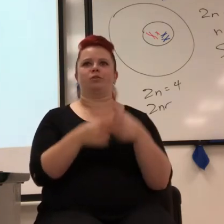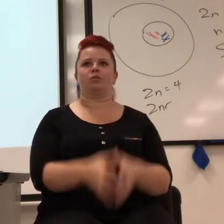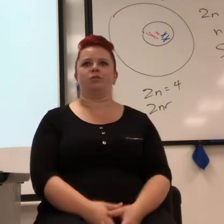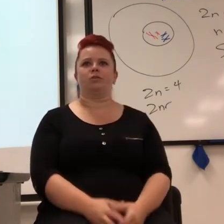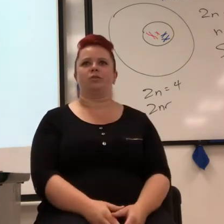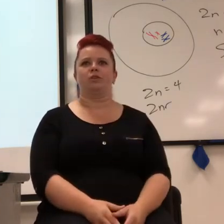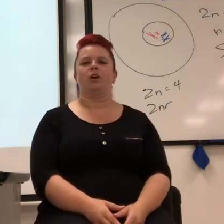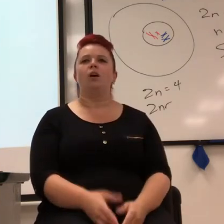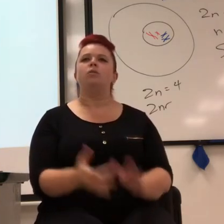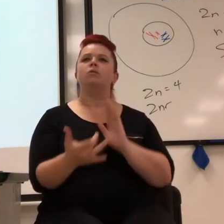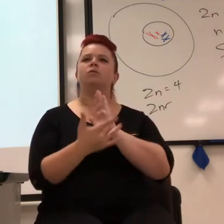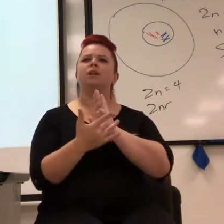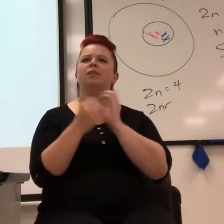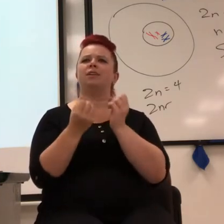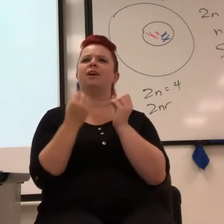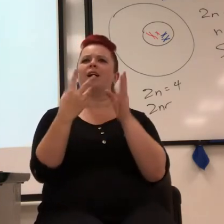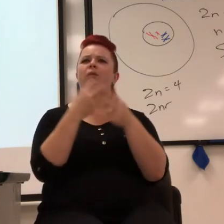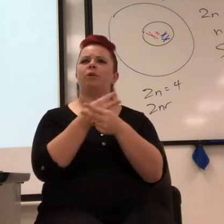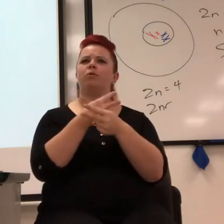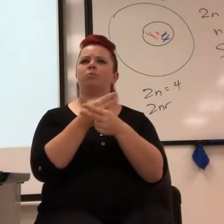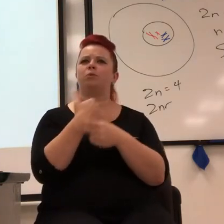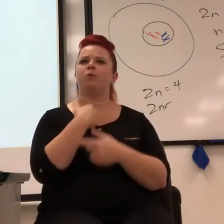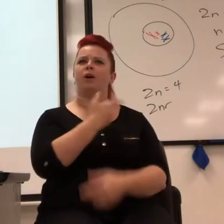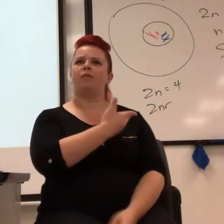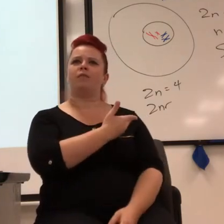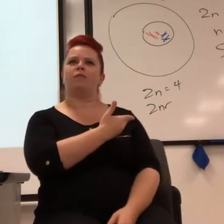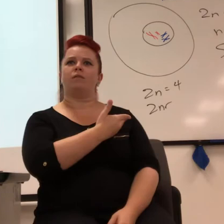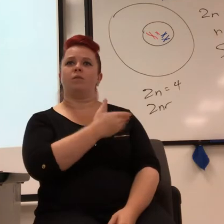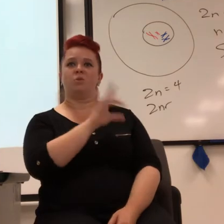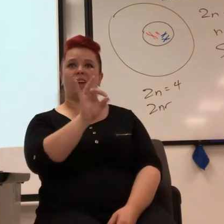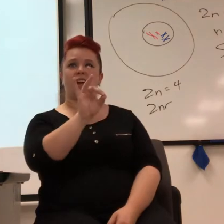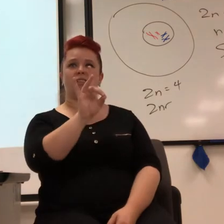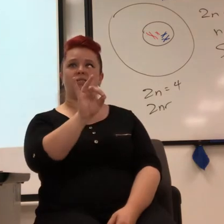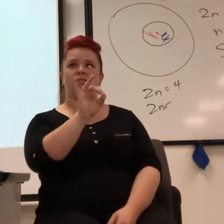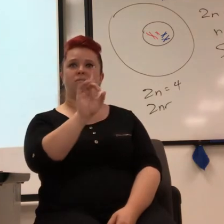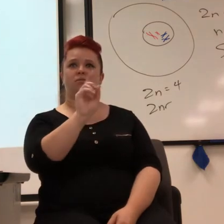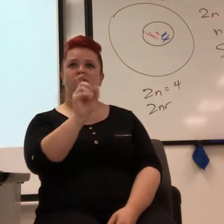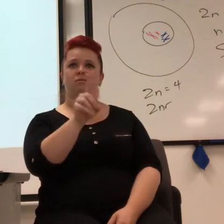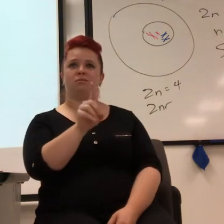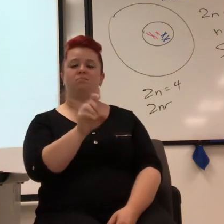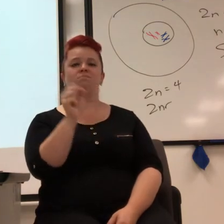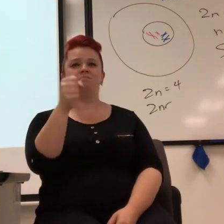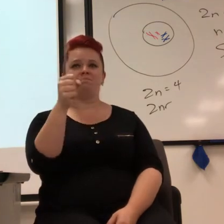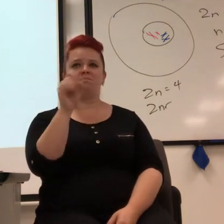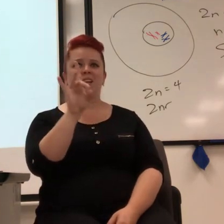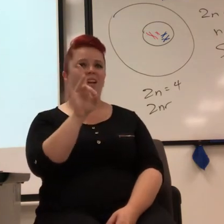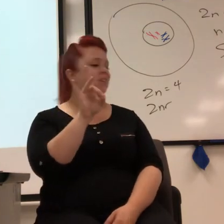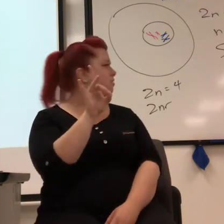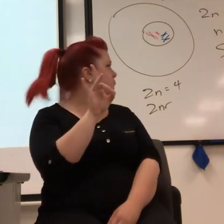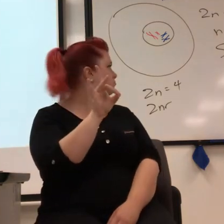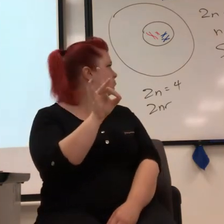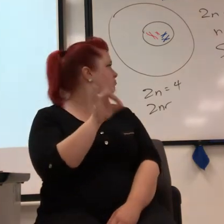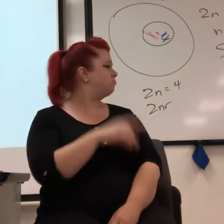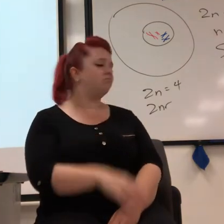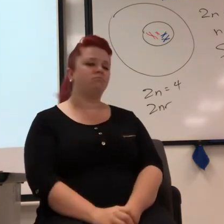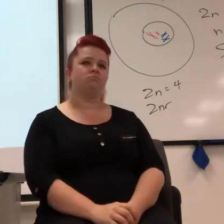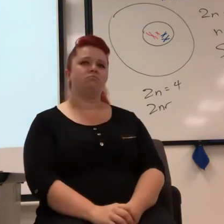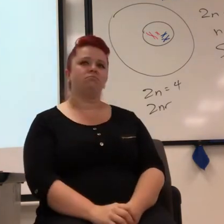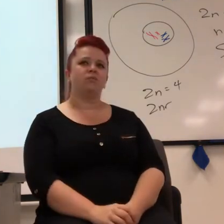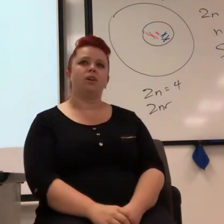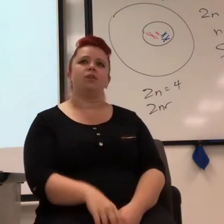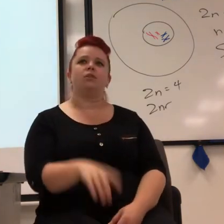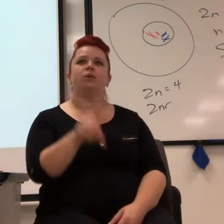Okay, so technically, how many chromosomes do I got there? Don't I have 8? Yeah. It's